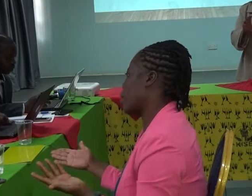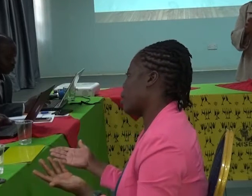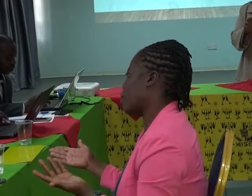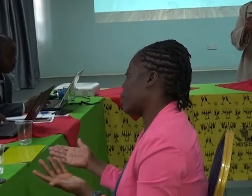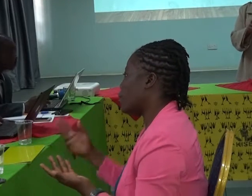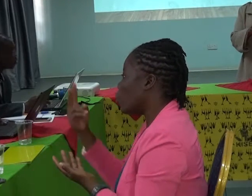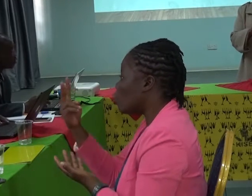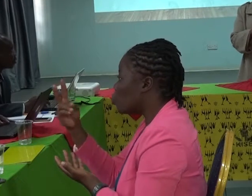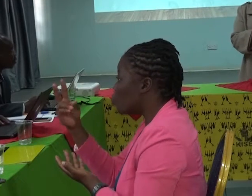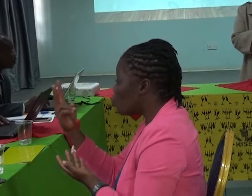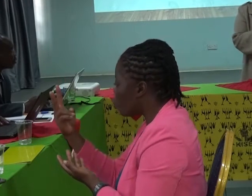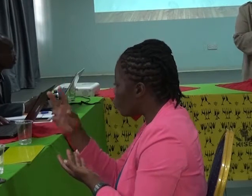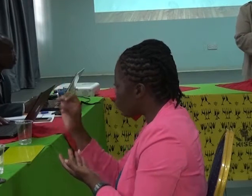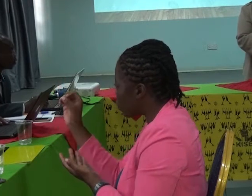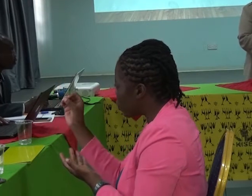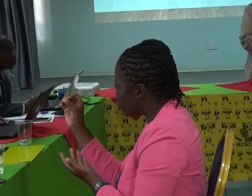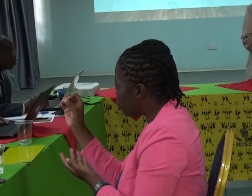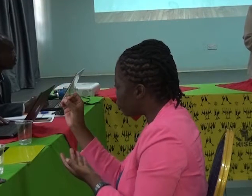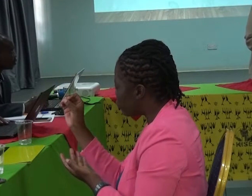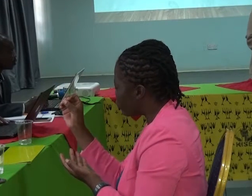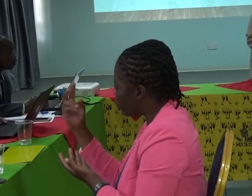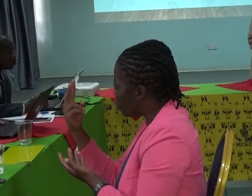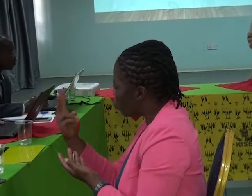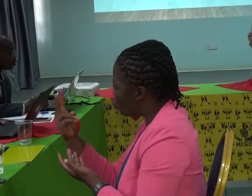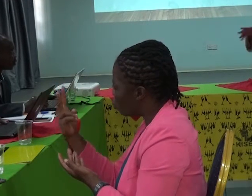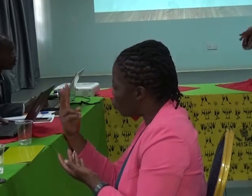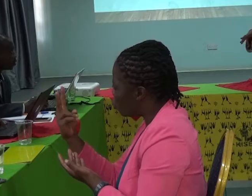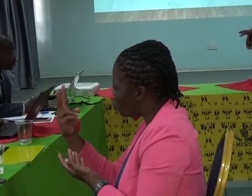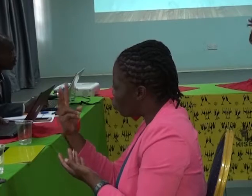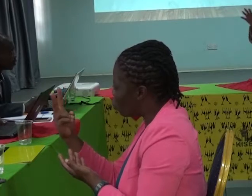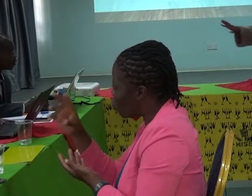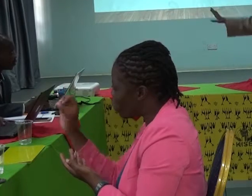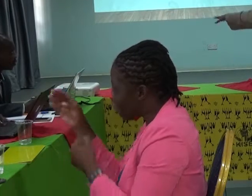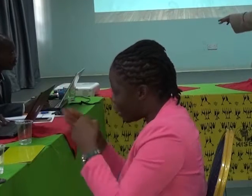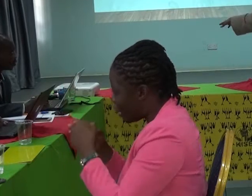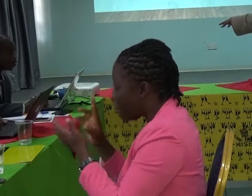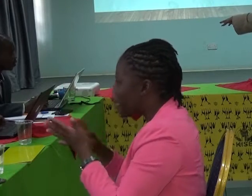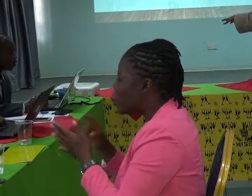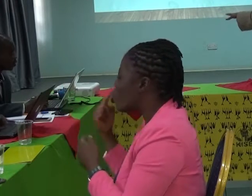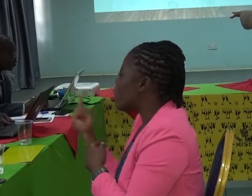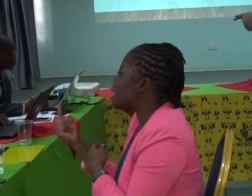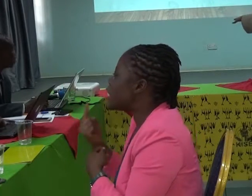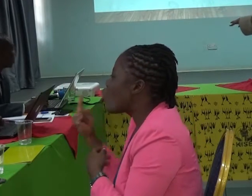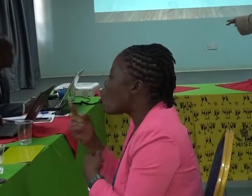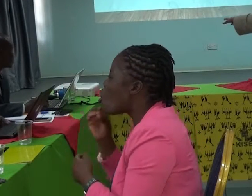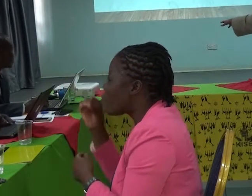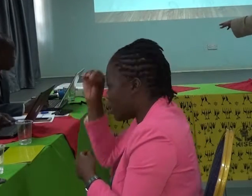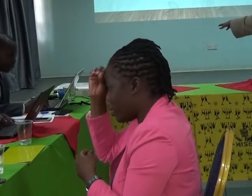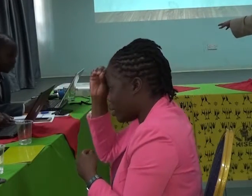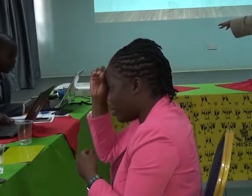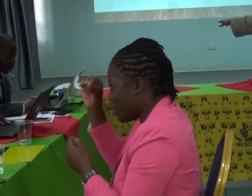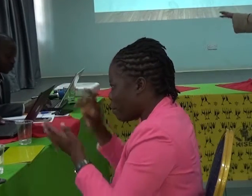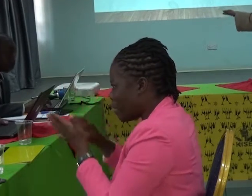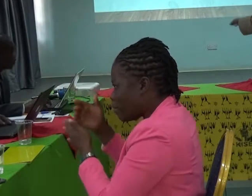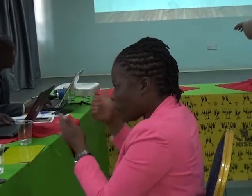that home linked. Maybe it was a single orphan. Maybe. But there was a child called SME framework of